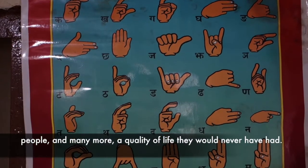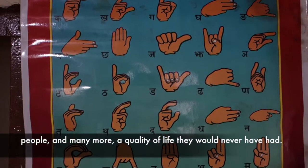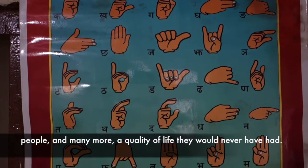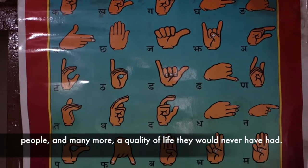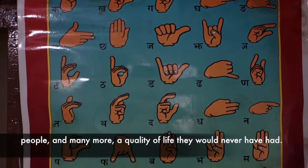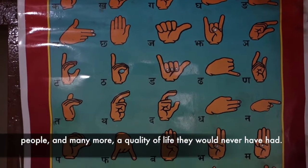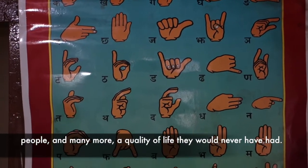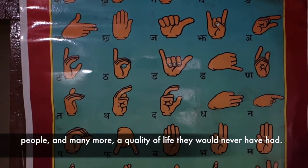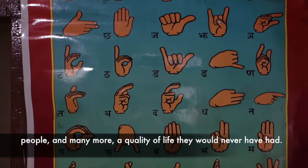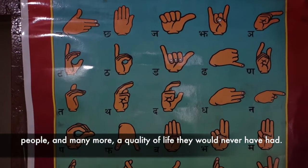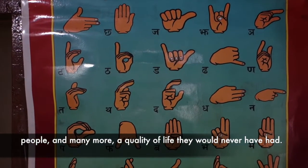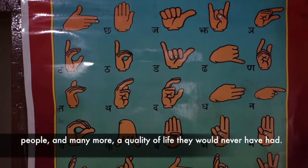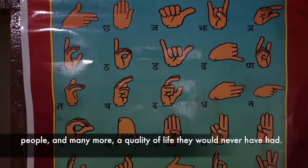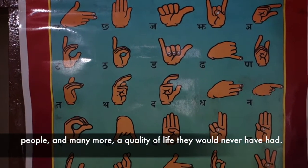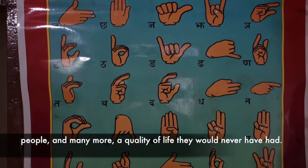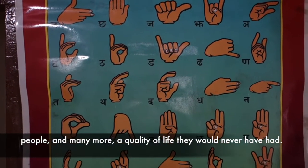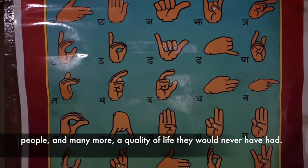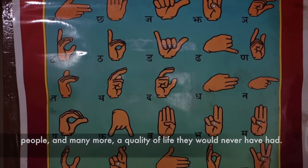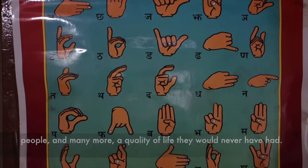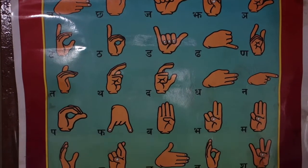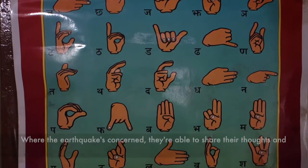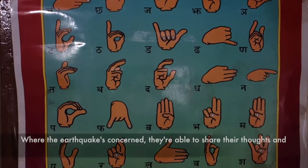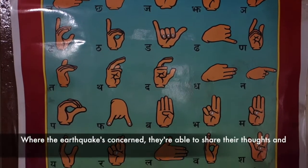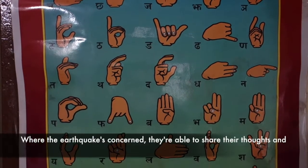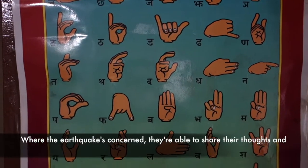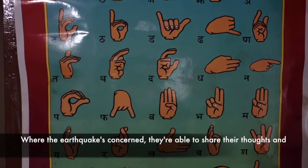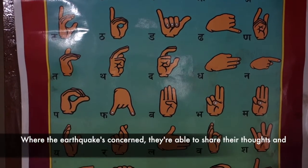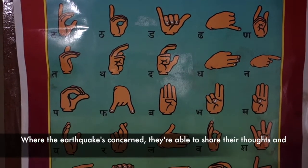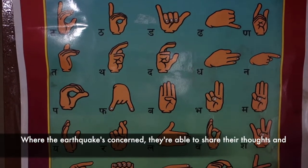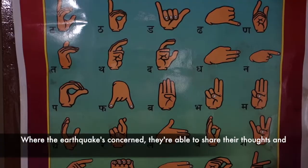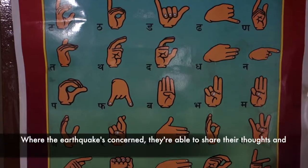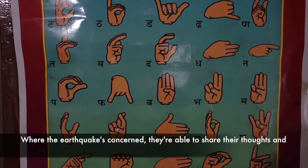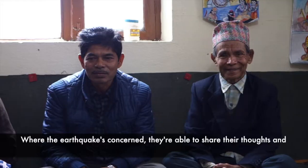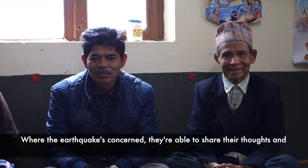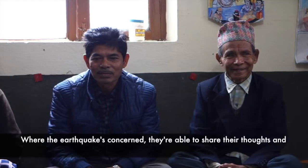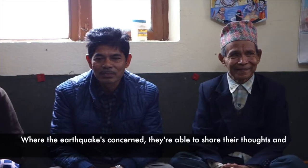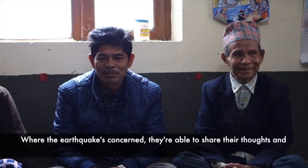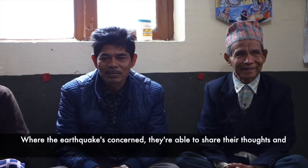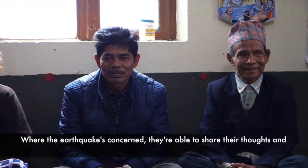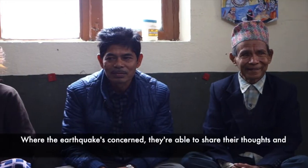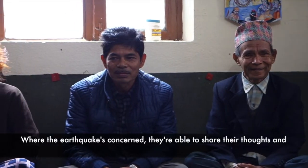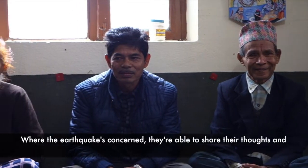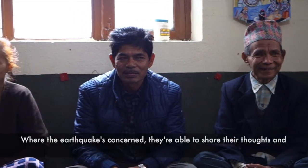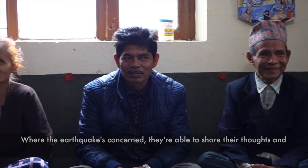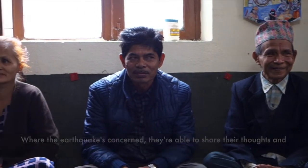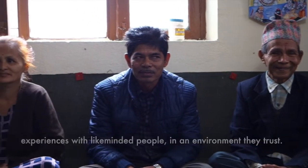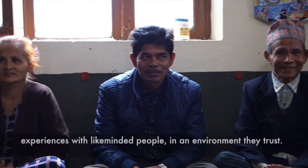many more a quality of life they'd never have had. Where the earthquake's concerned, they're able to share their thoughts and experiences